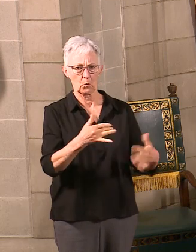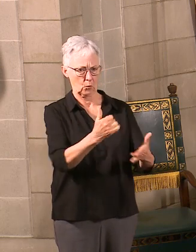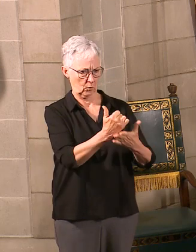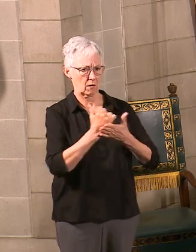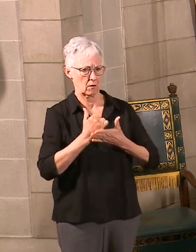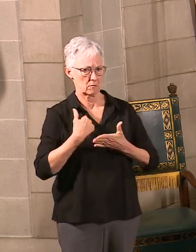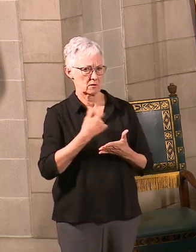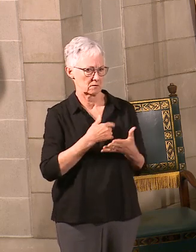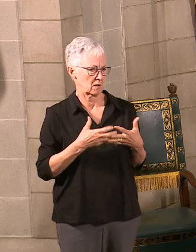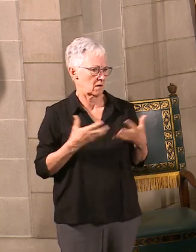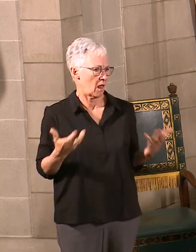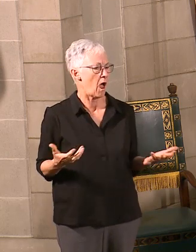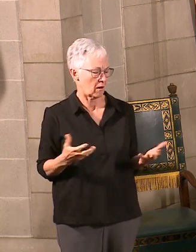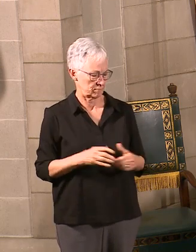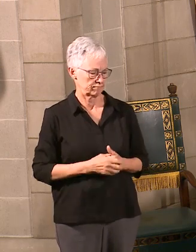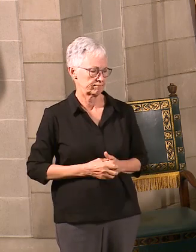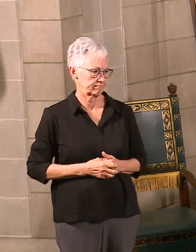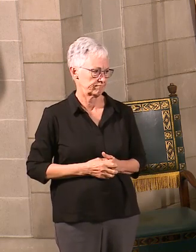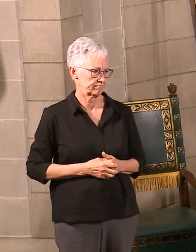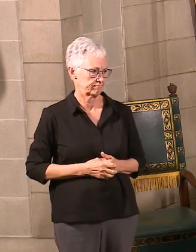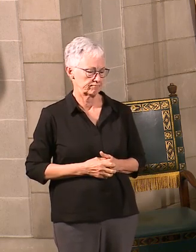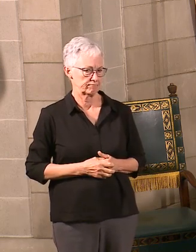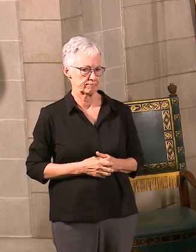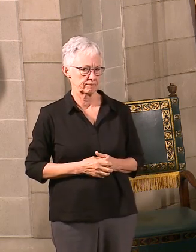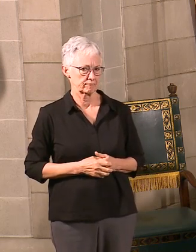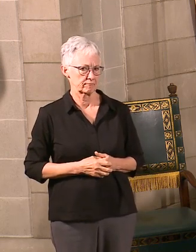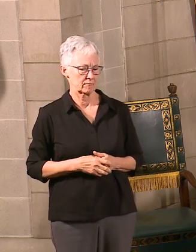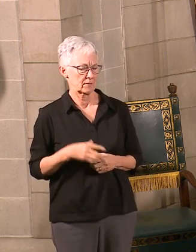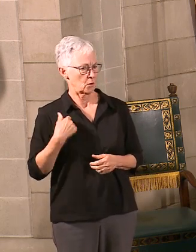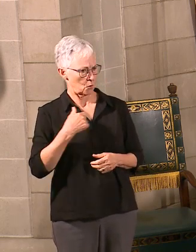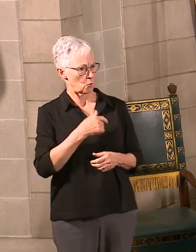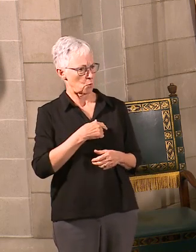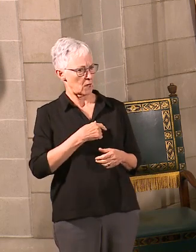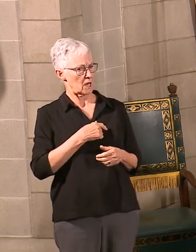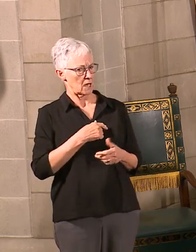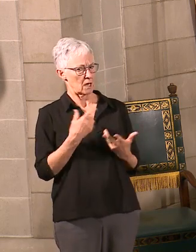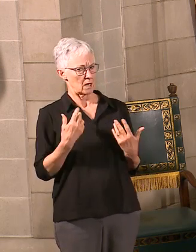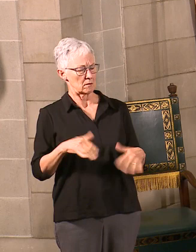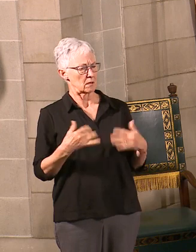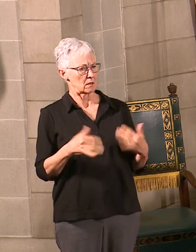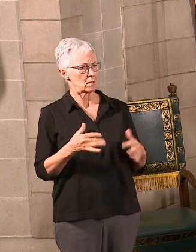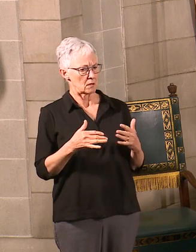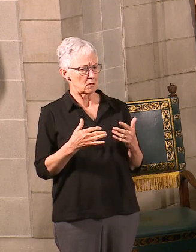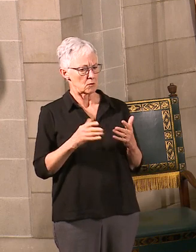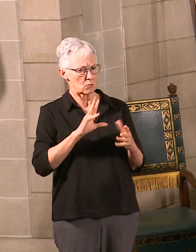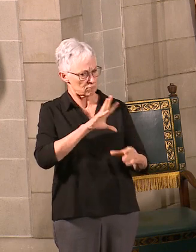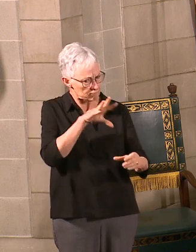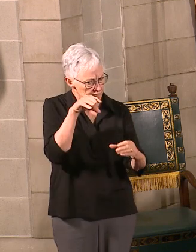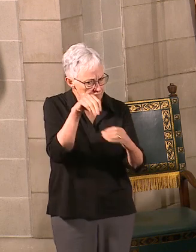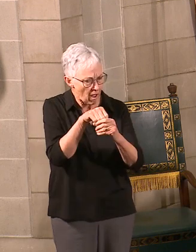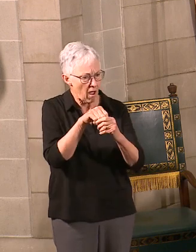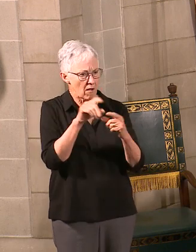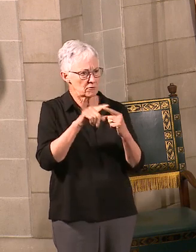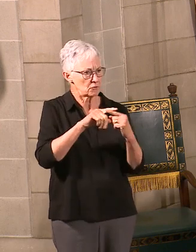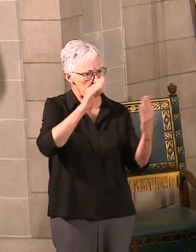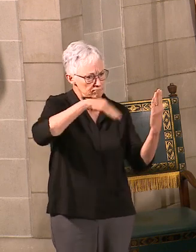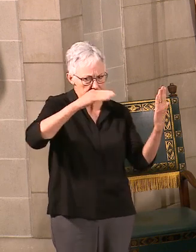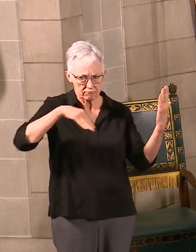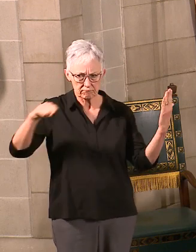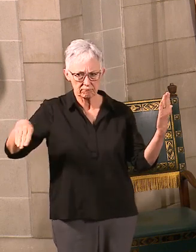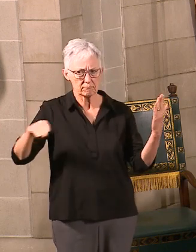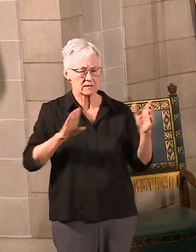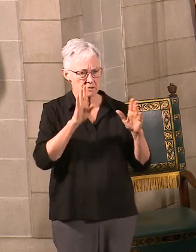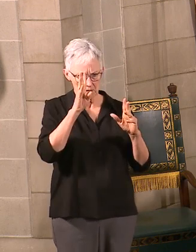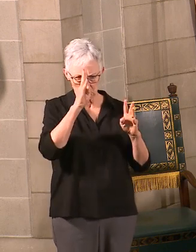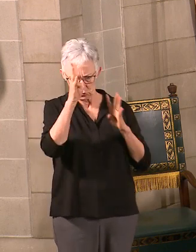us, we had a significant part in this survey across multiple parts of our campuses. So as the governor mentioned,